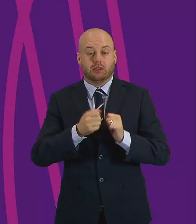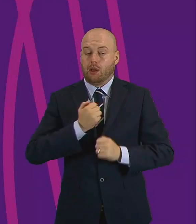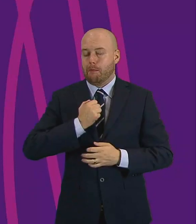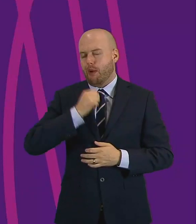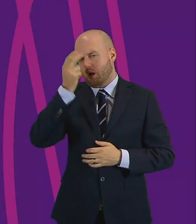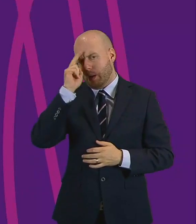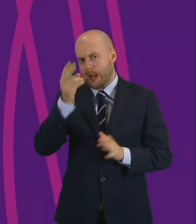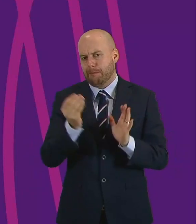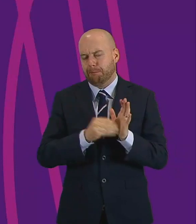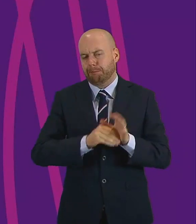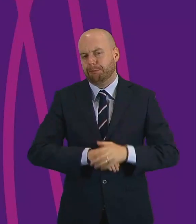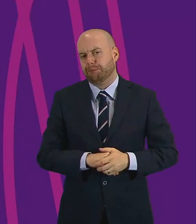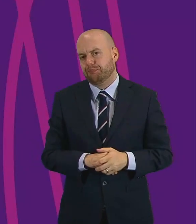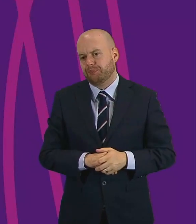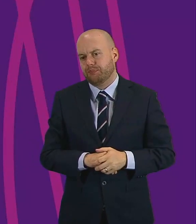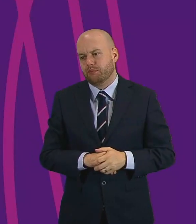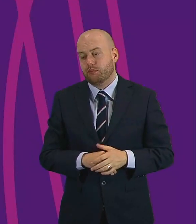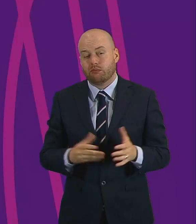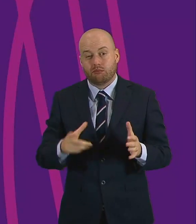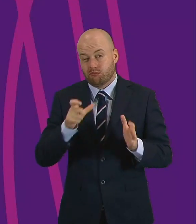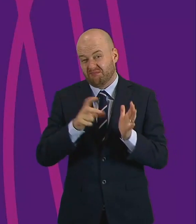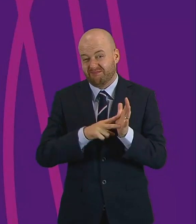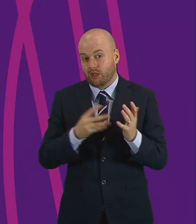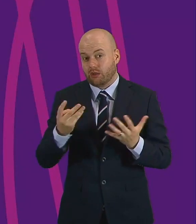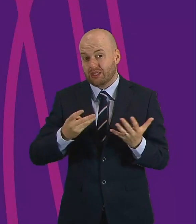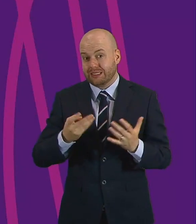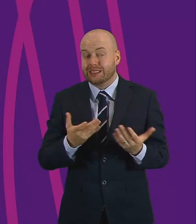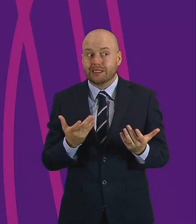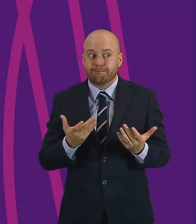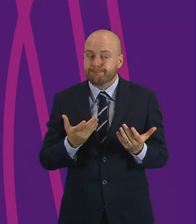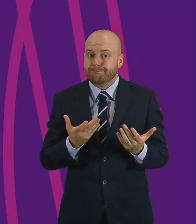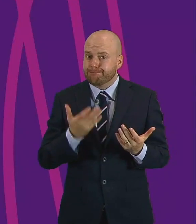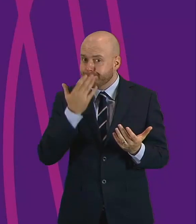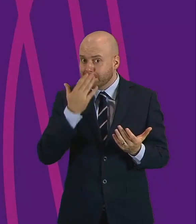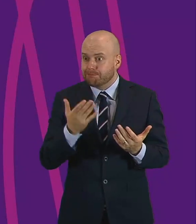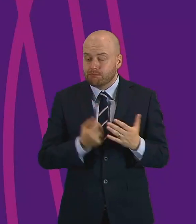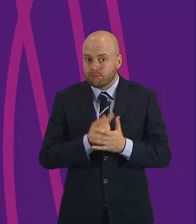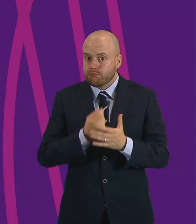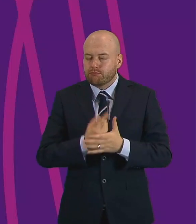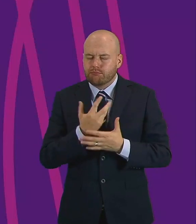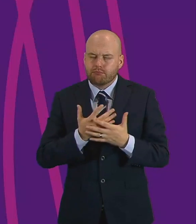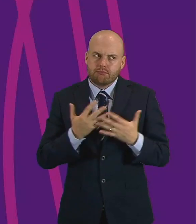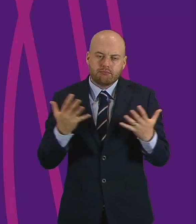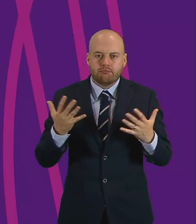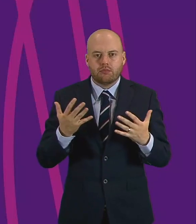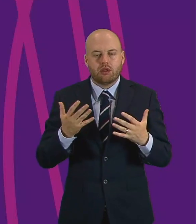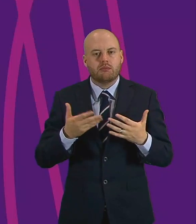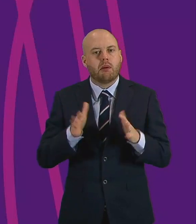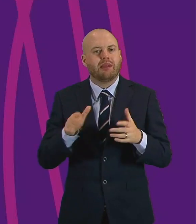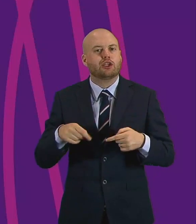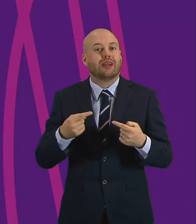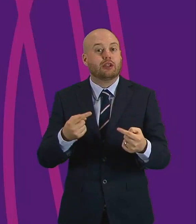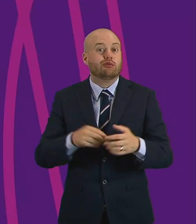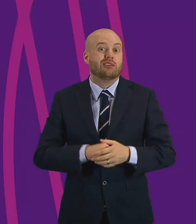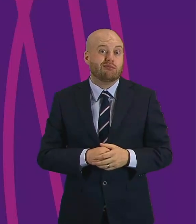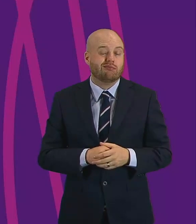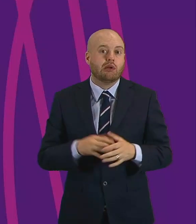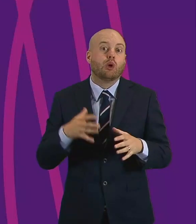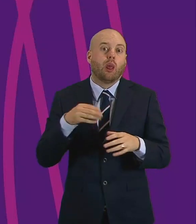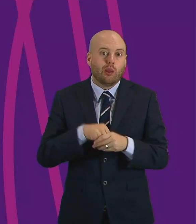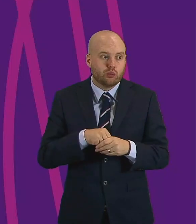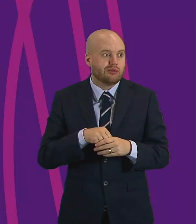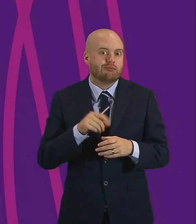us with significant challenges, whether it be managing public health in the safest way possible, protecting our economy from the immediate shocks of